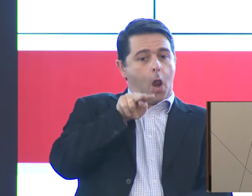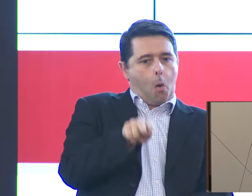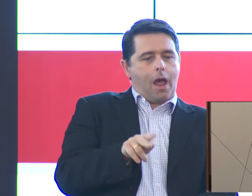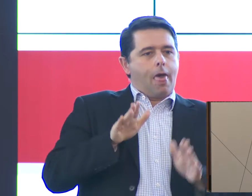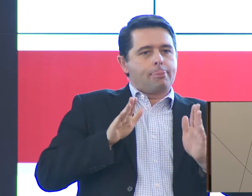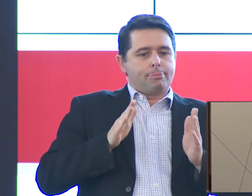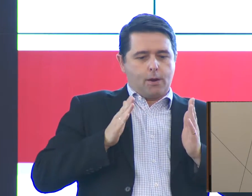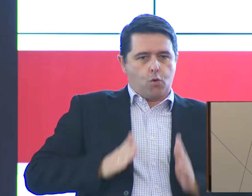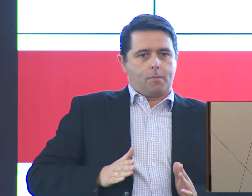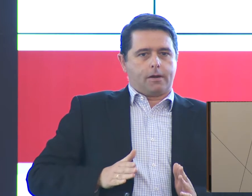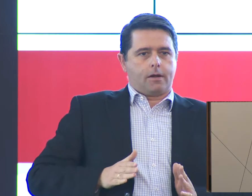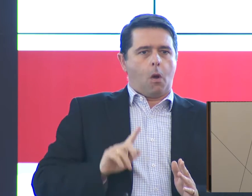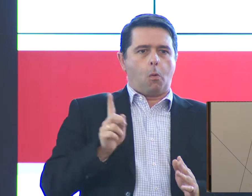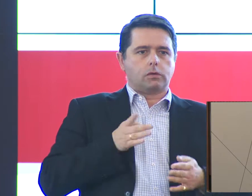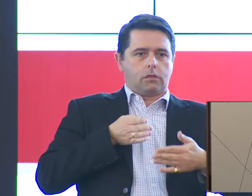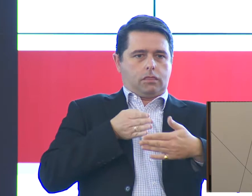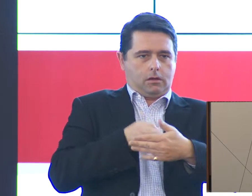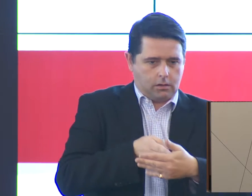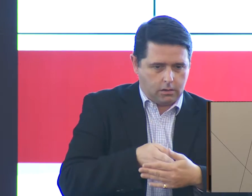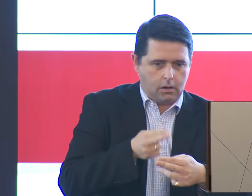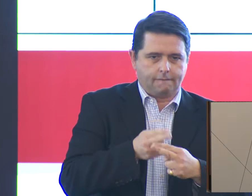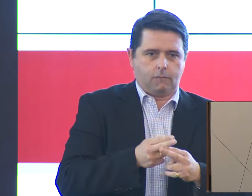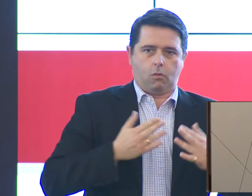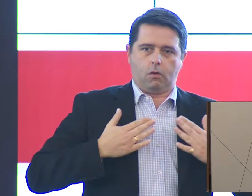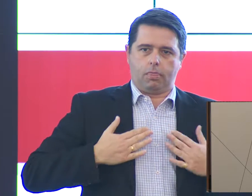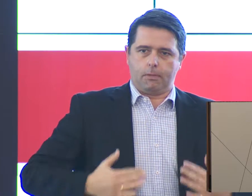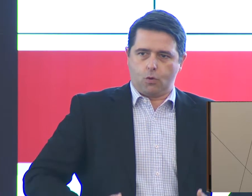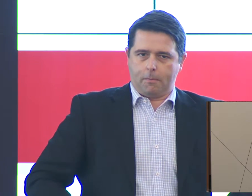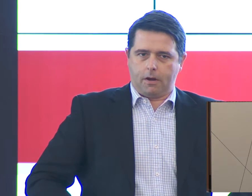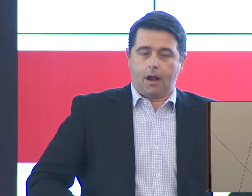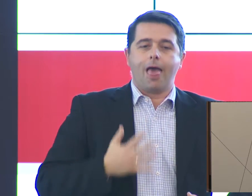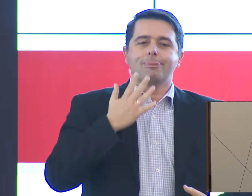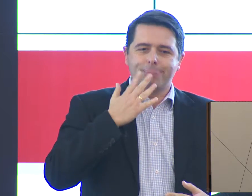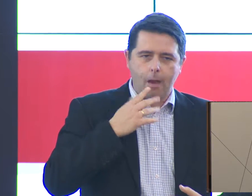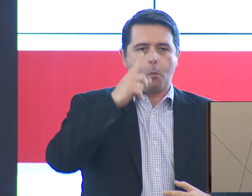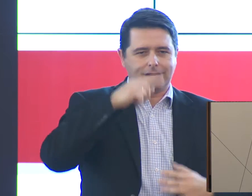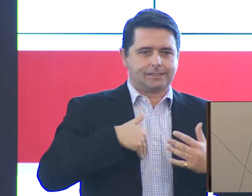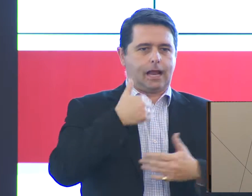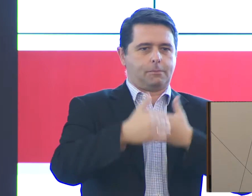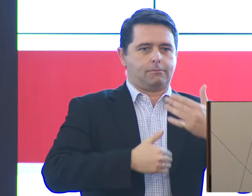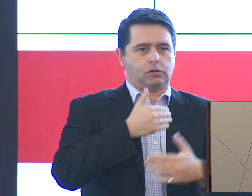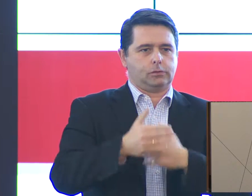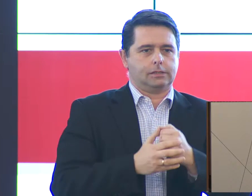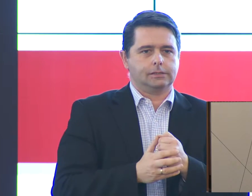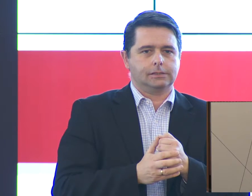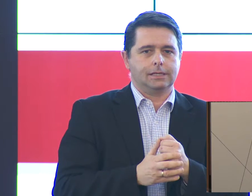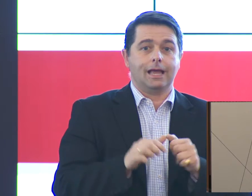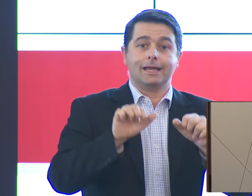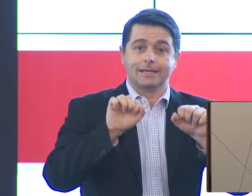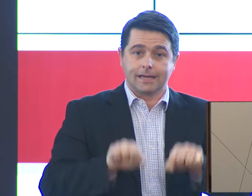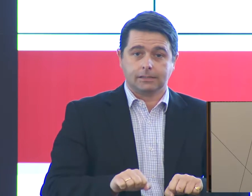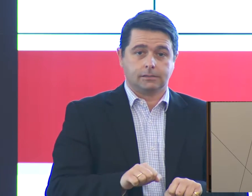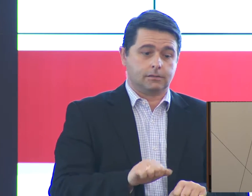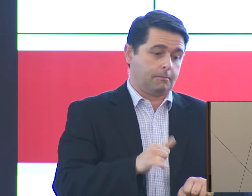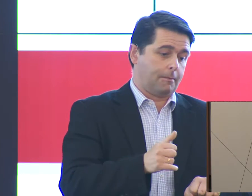beings. So take a step back and look at the human being and what is the barrier that's been put in place for that human being, and then we can start